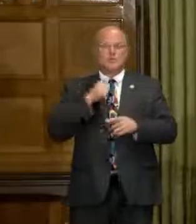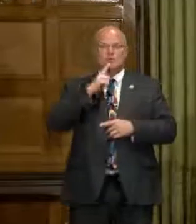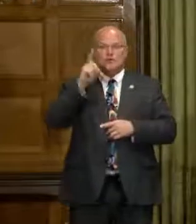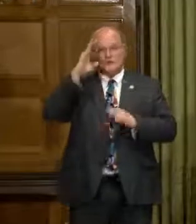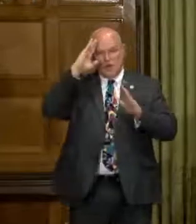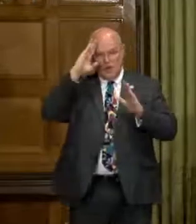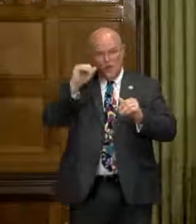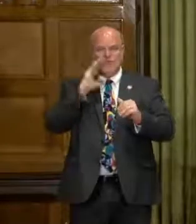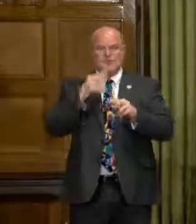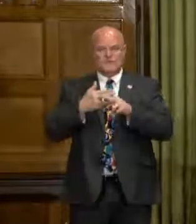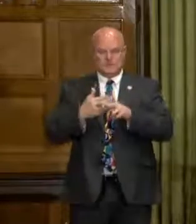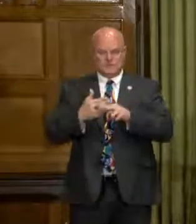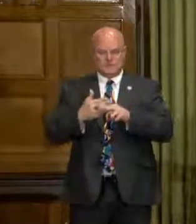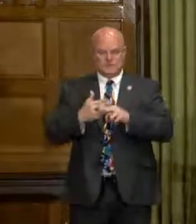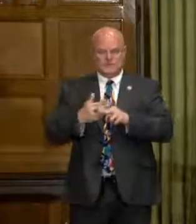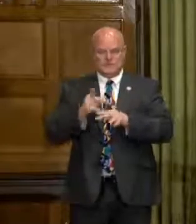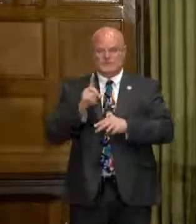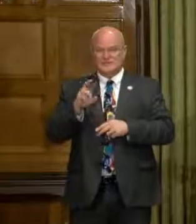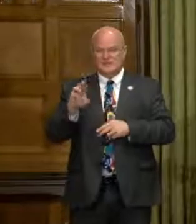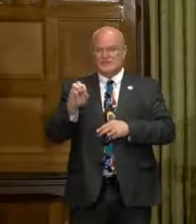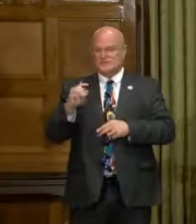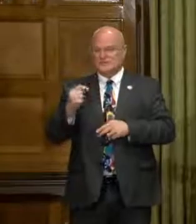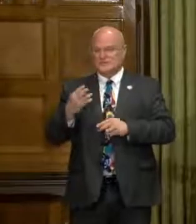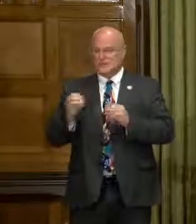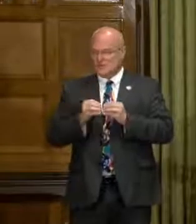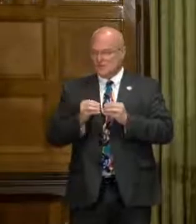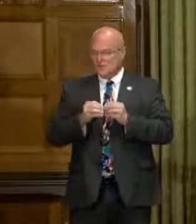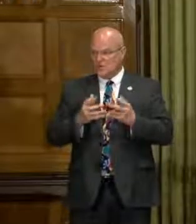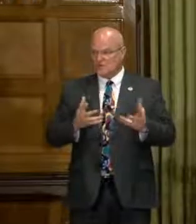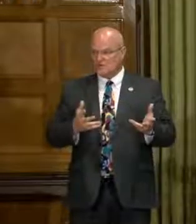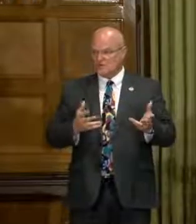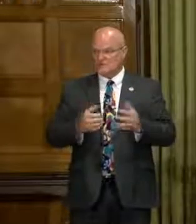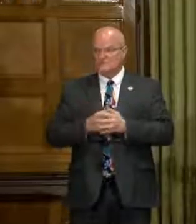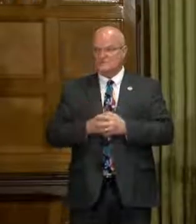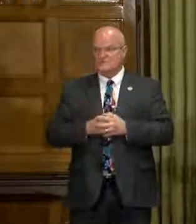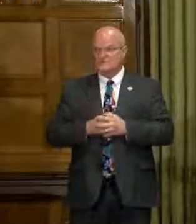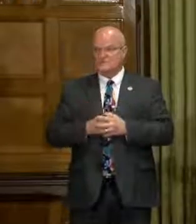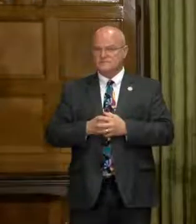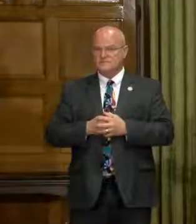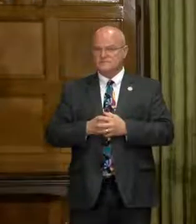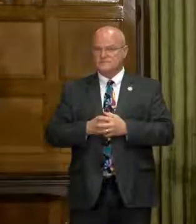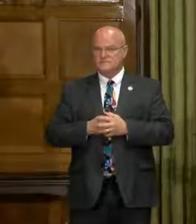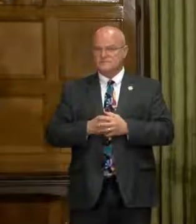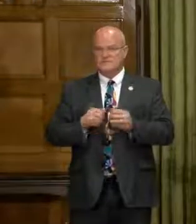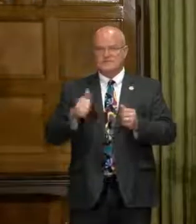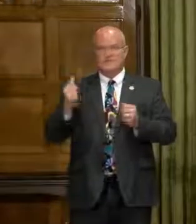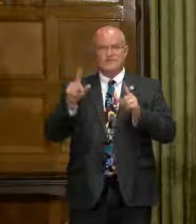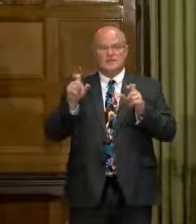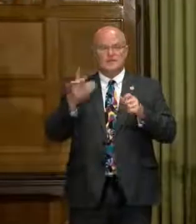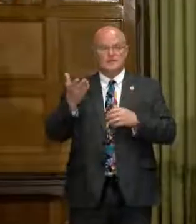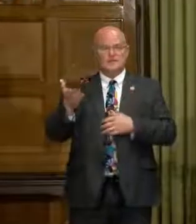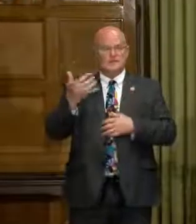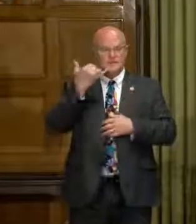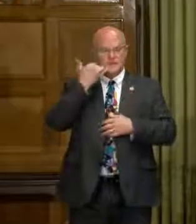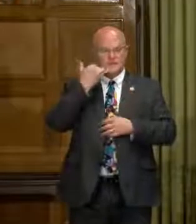we certainly hope that will be soon. Dr. Smith, did you have anything to add on any of that? And was there another question